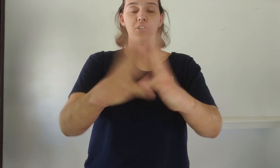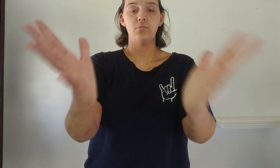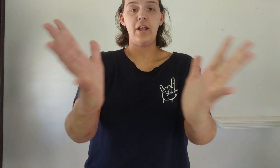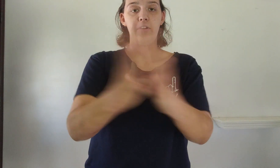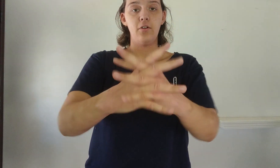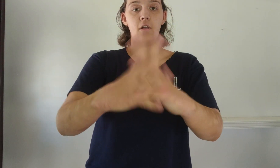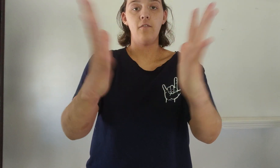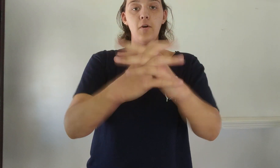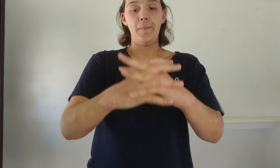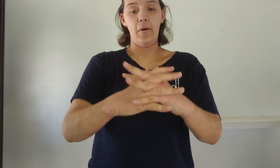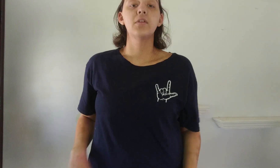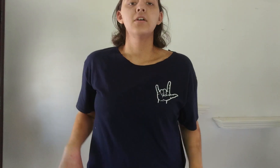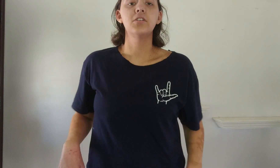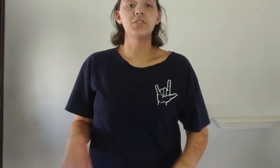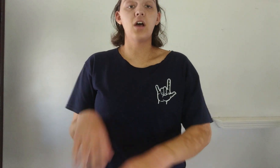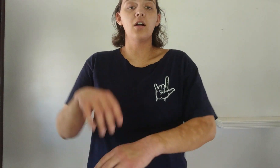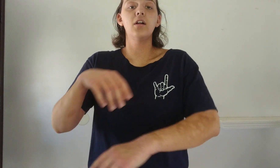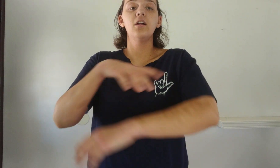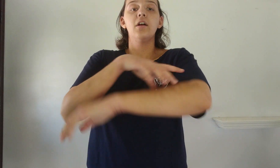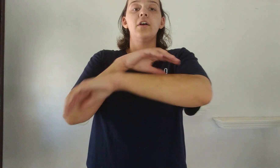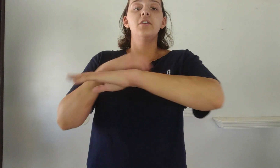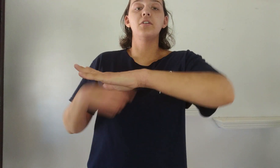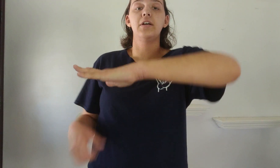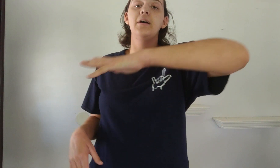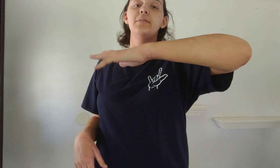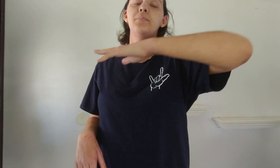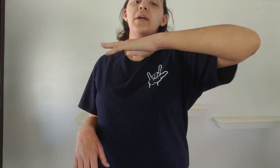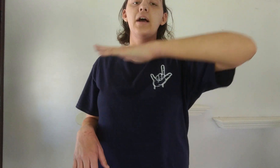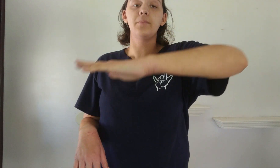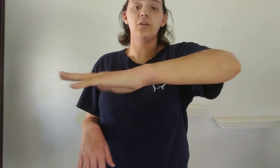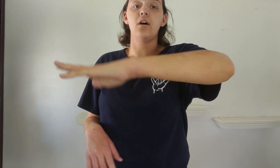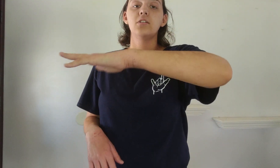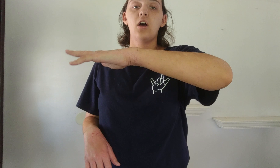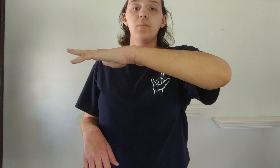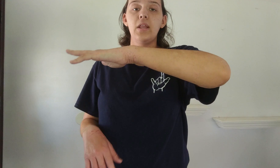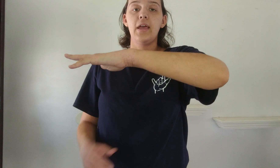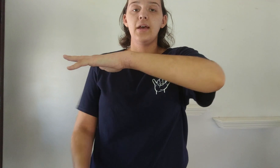together. Football. So soccer, you're going to bring up your non-dominant hand.